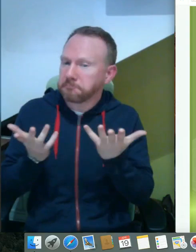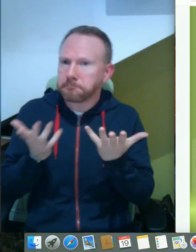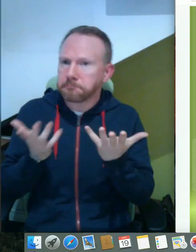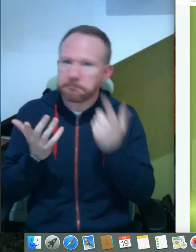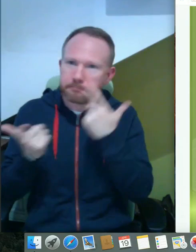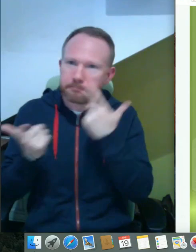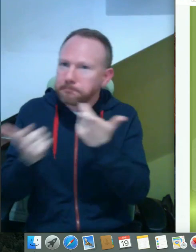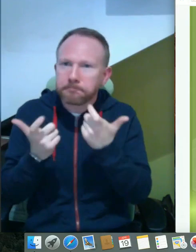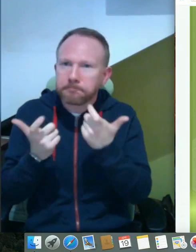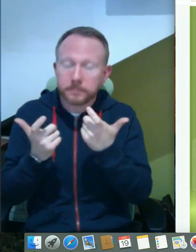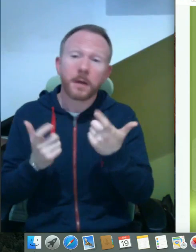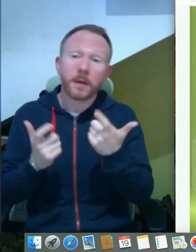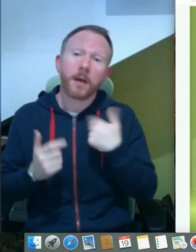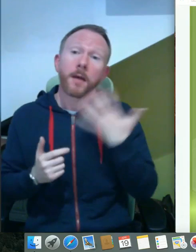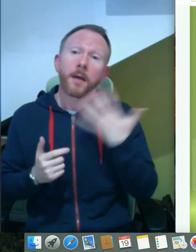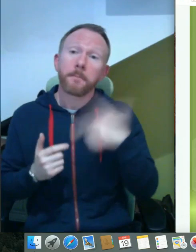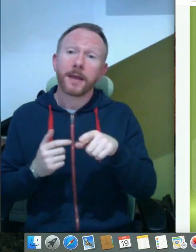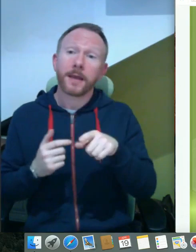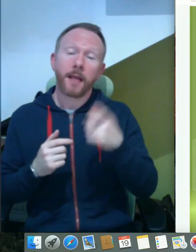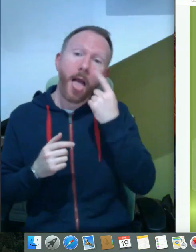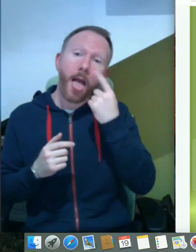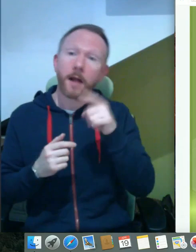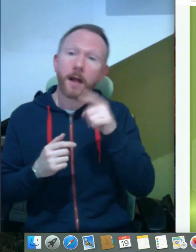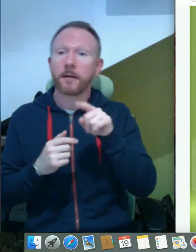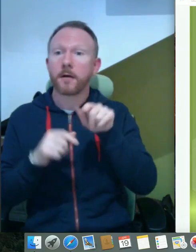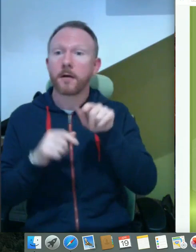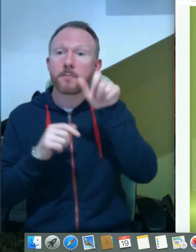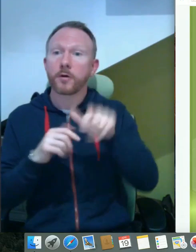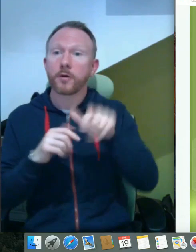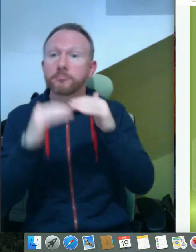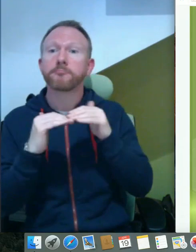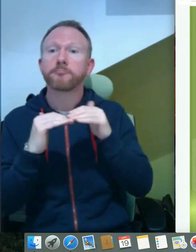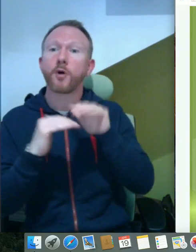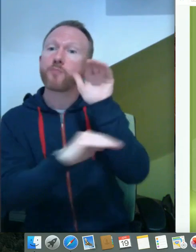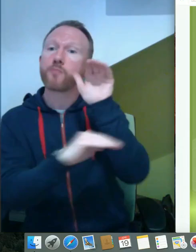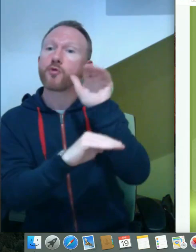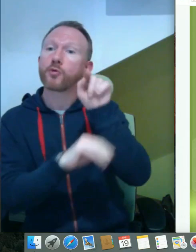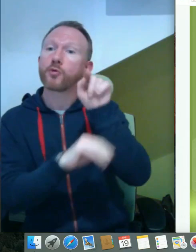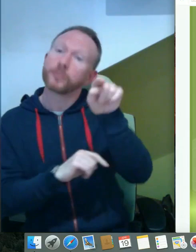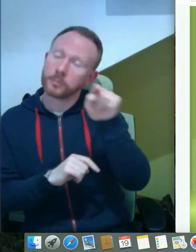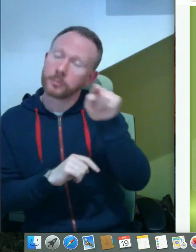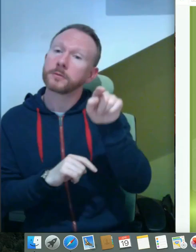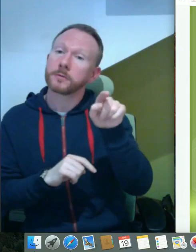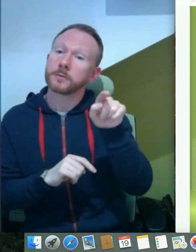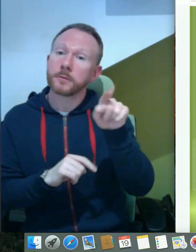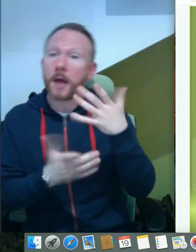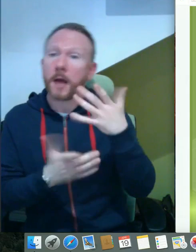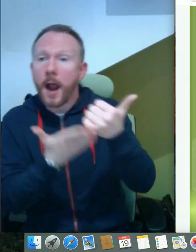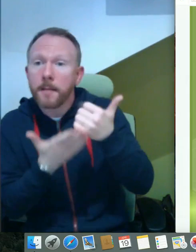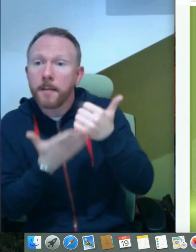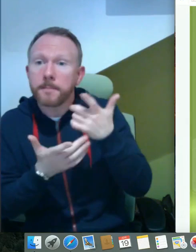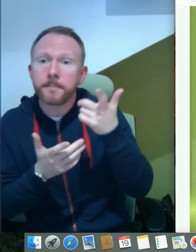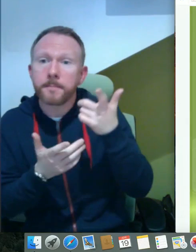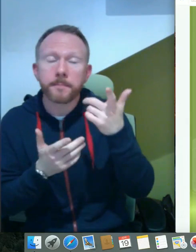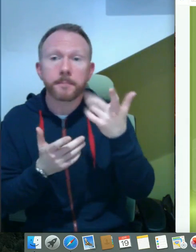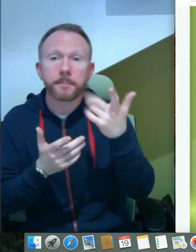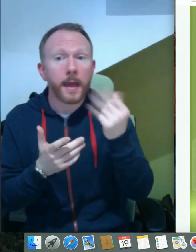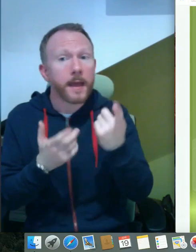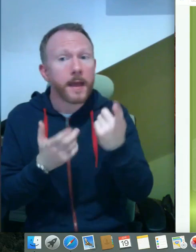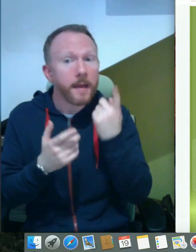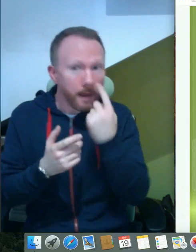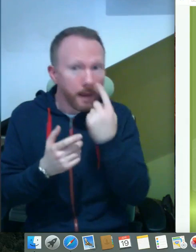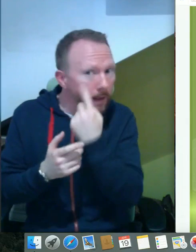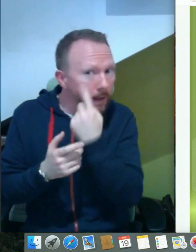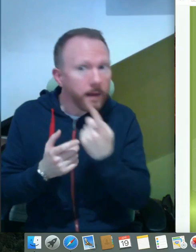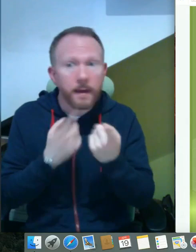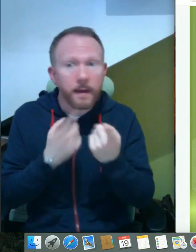to find someone overseas who could assist with the answer to that question, and I've not